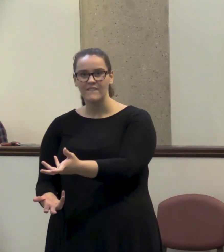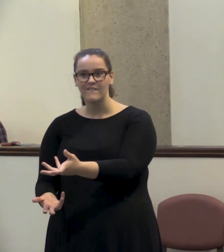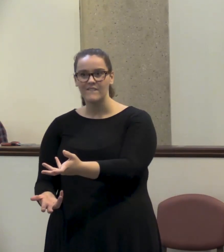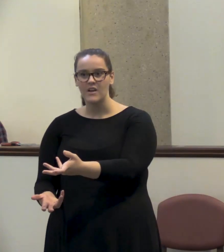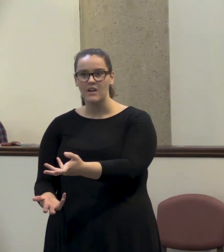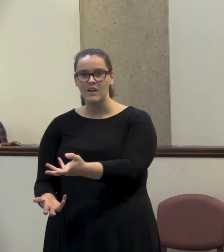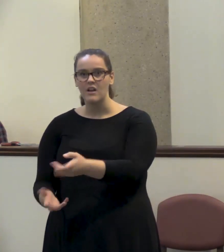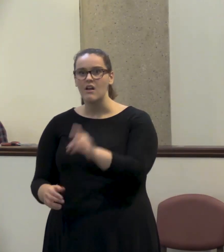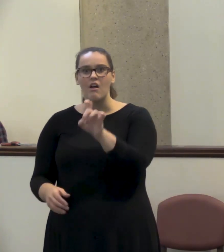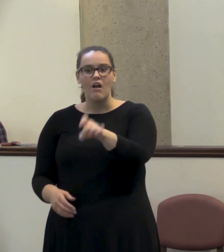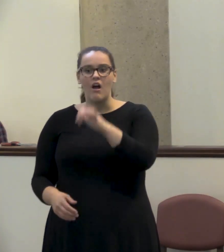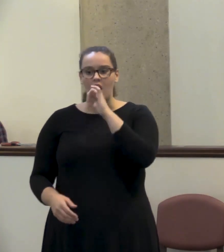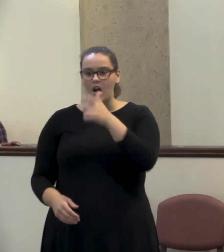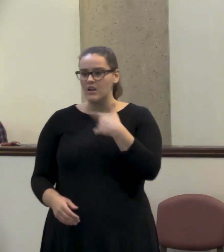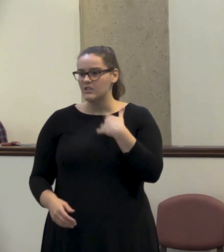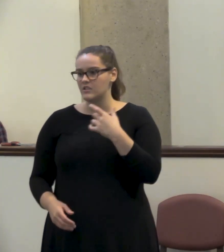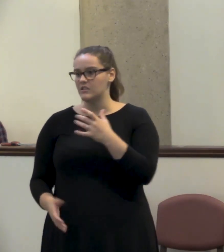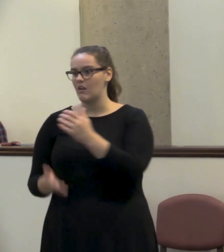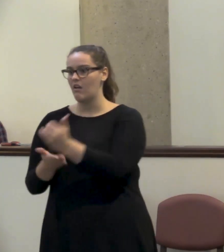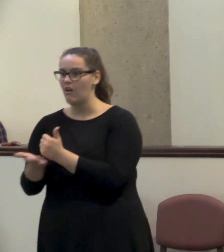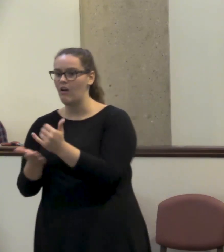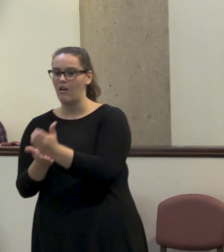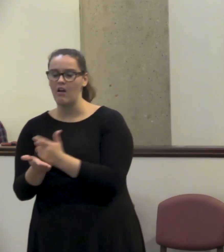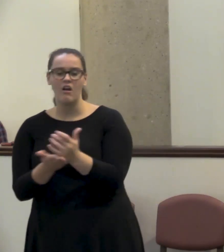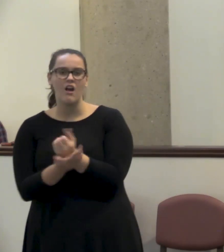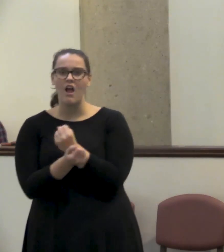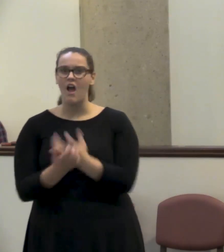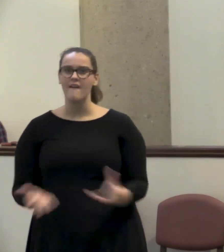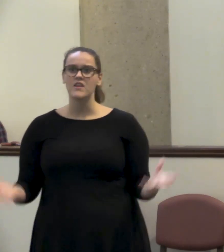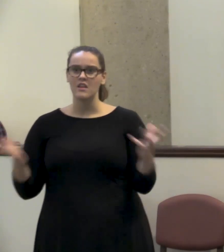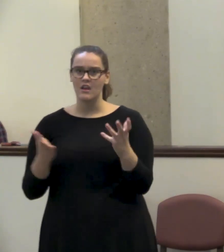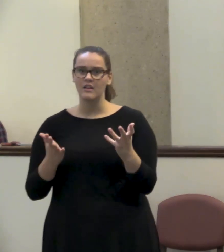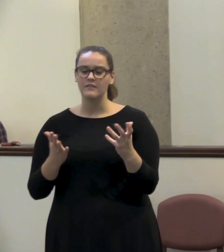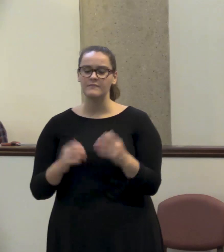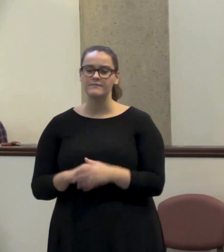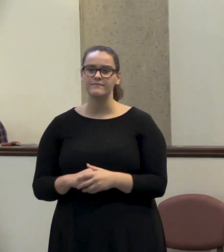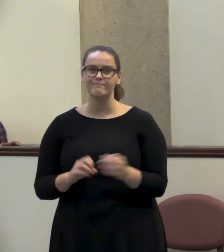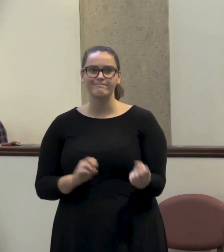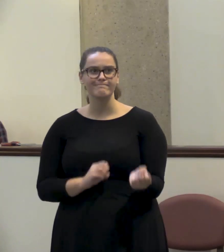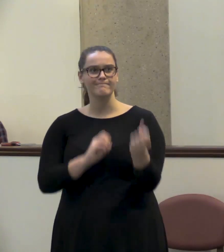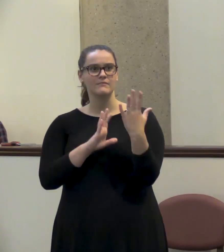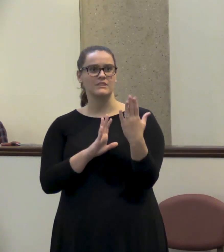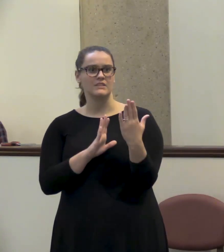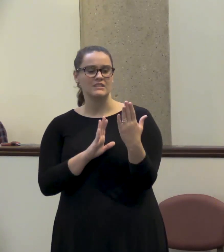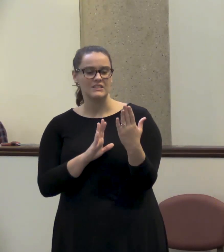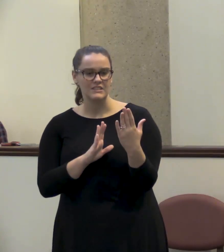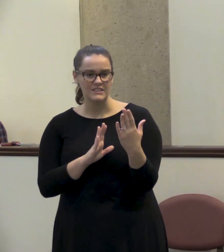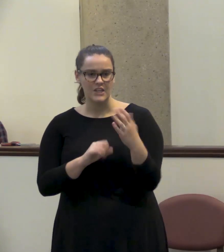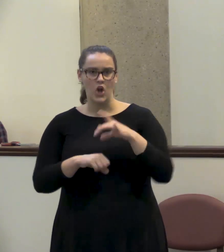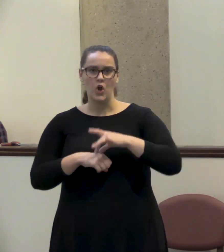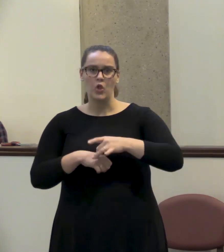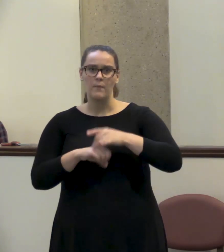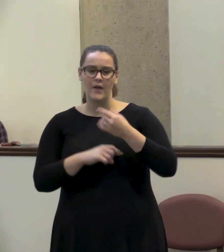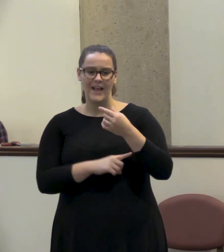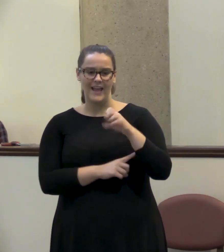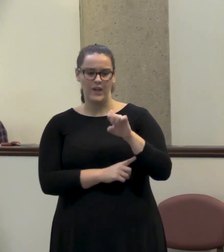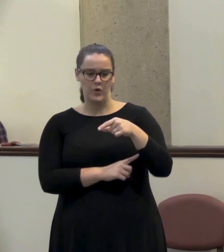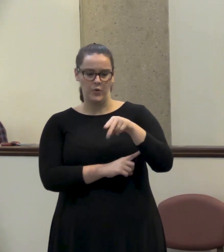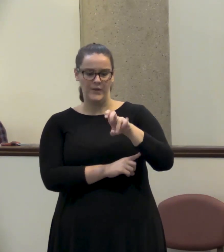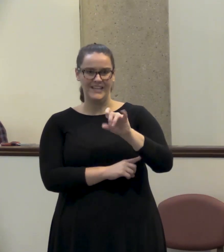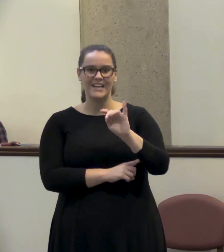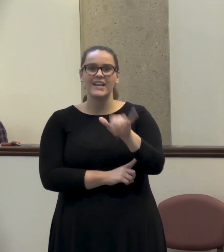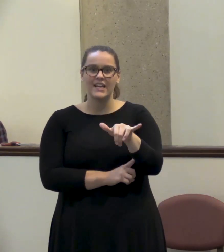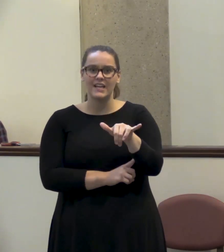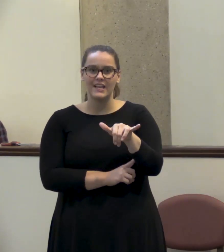practice. And it means confronting the imperatives of global equity that lie at the core of climate